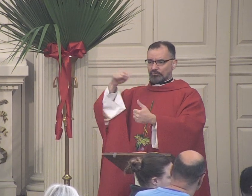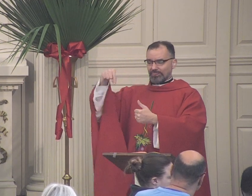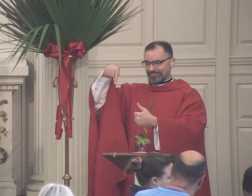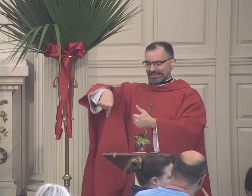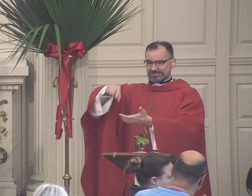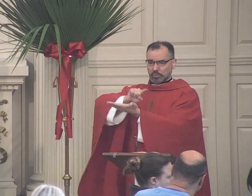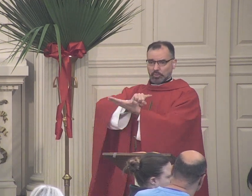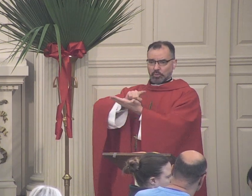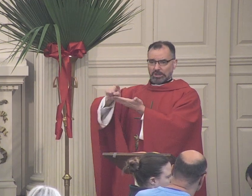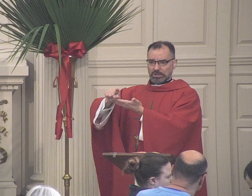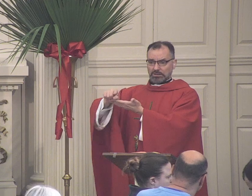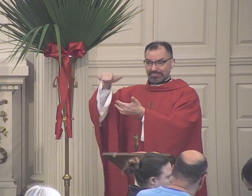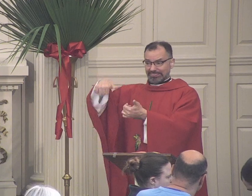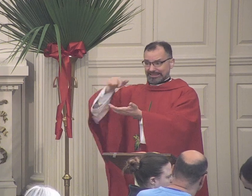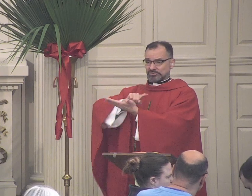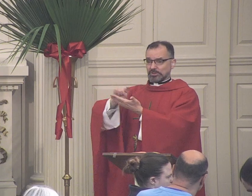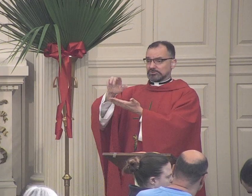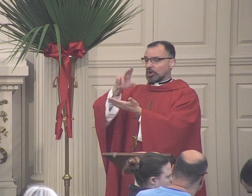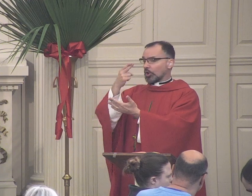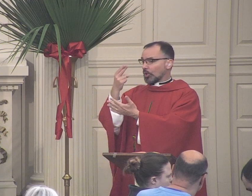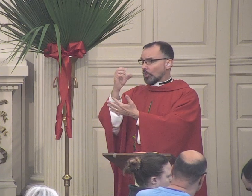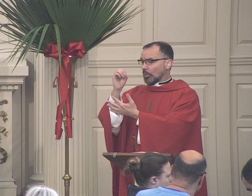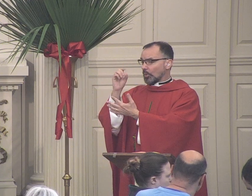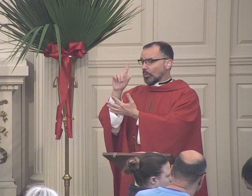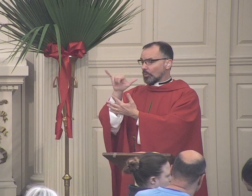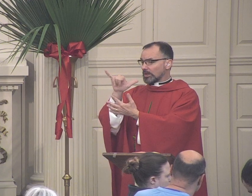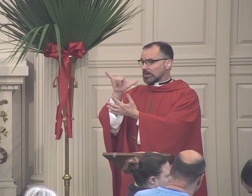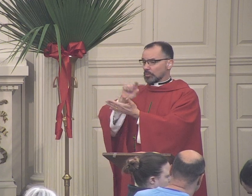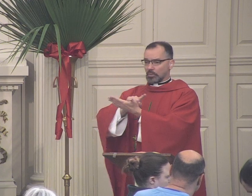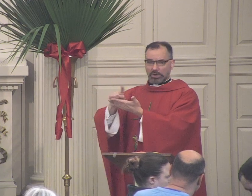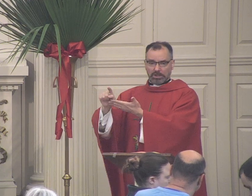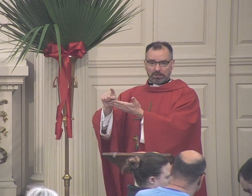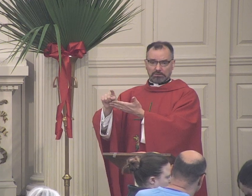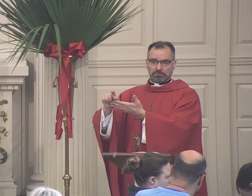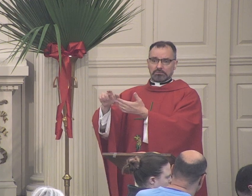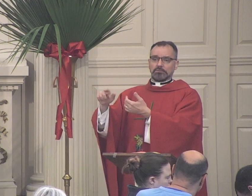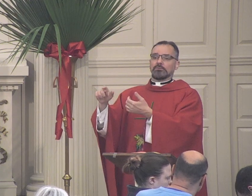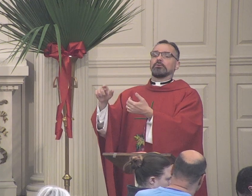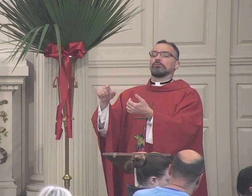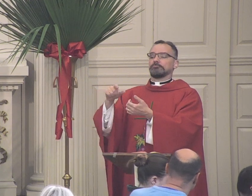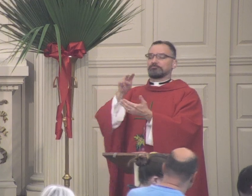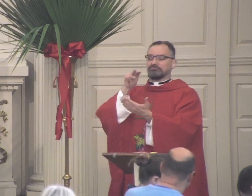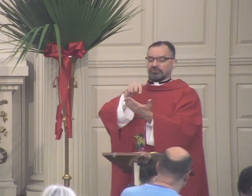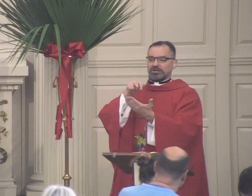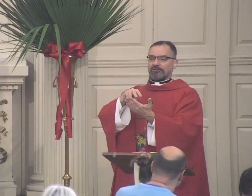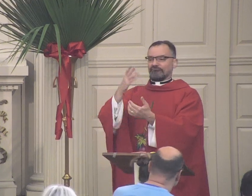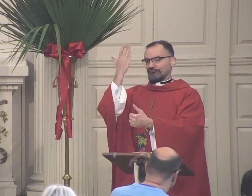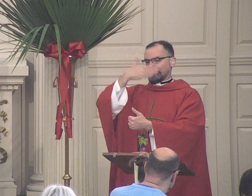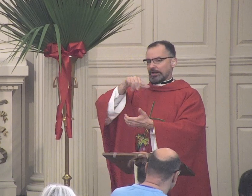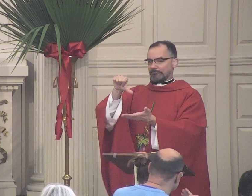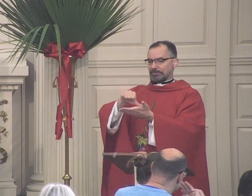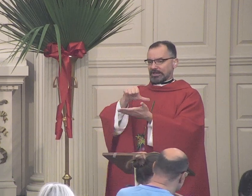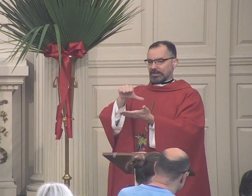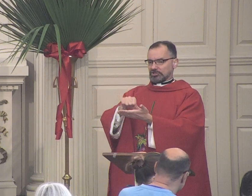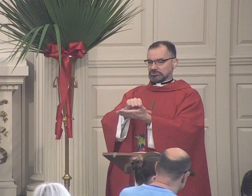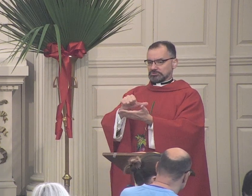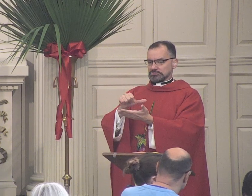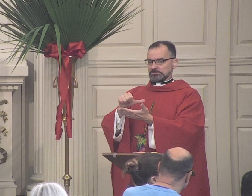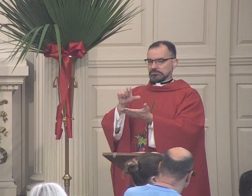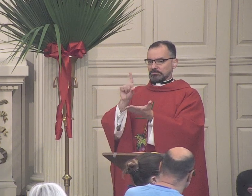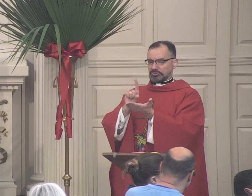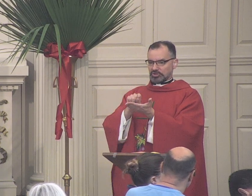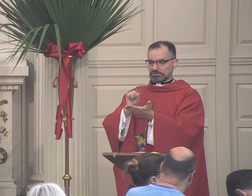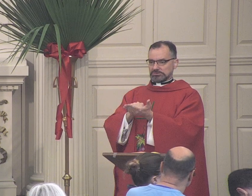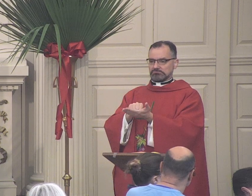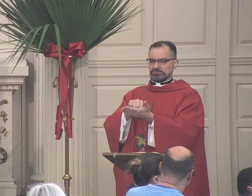But before I say that, all this, the schedule for Holy Week, for Holy Thursday, all of Holy Week, it's in on the front page